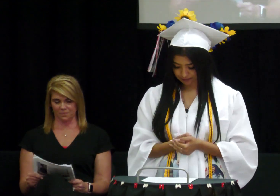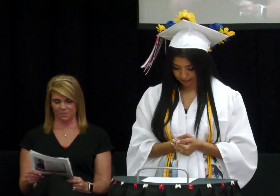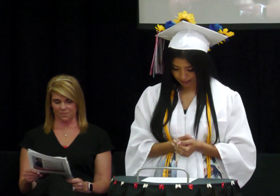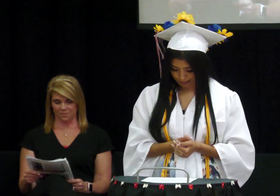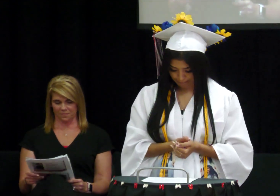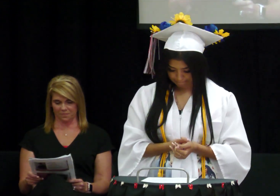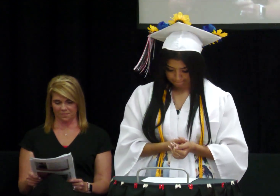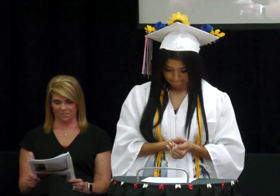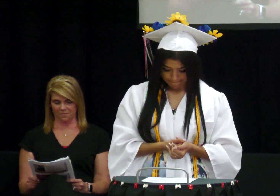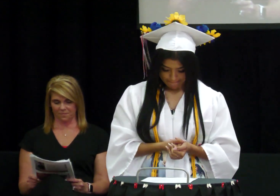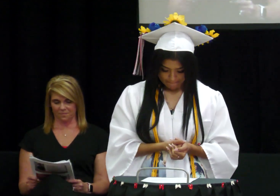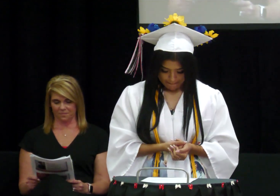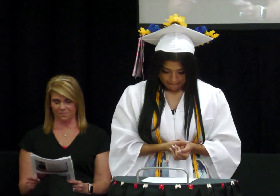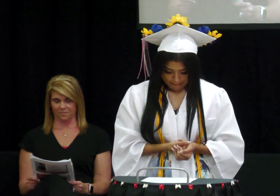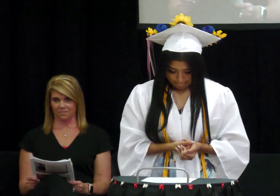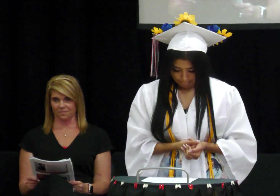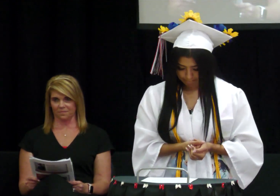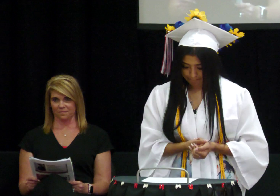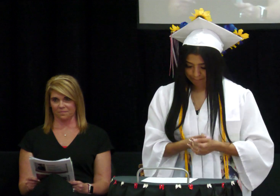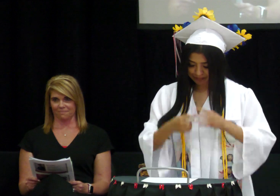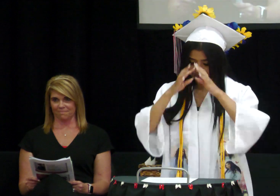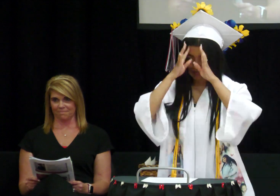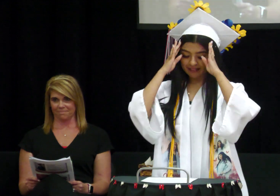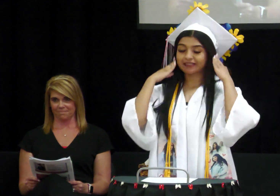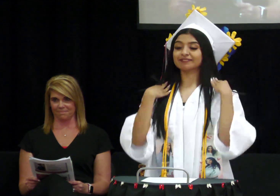here. Cherish all the memories we've had here.